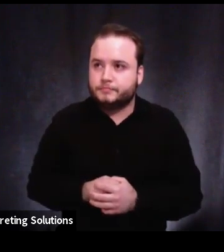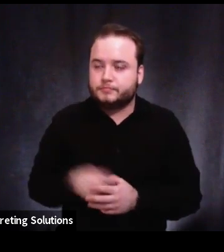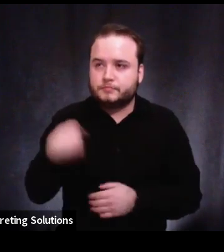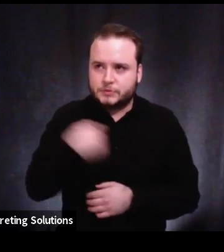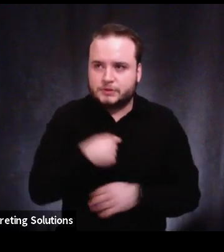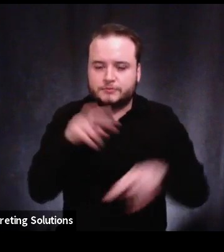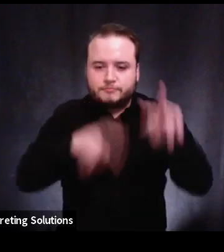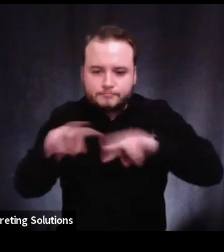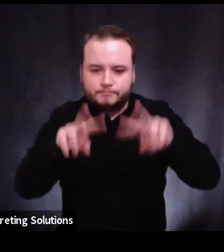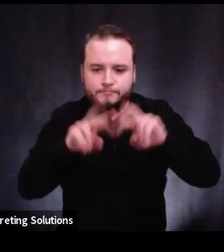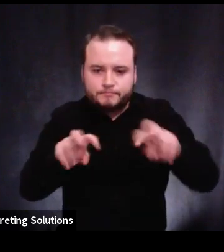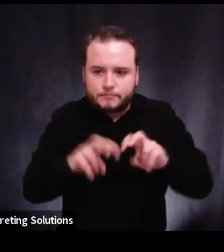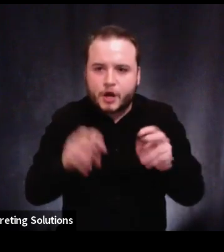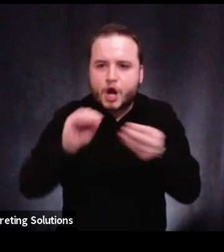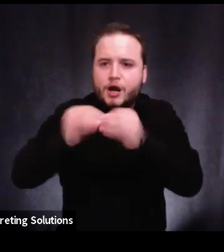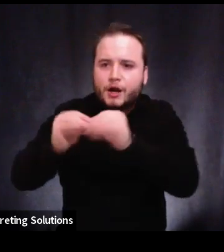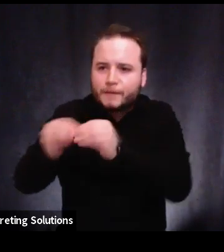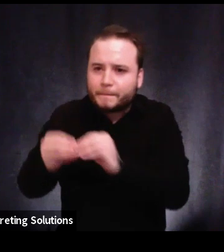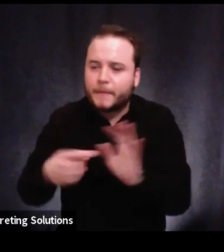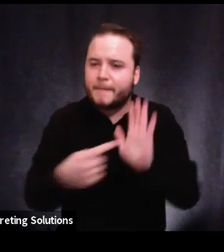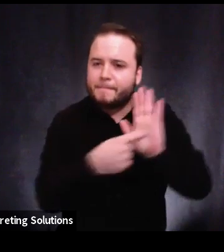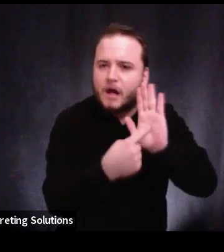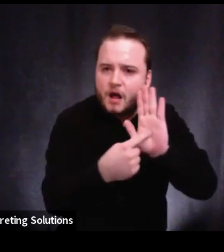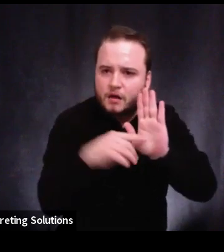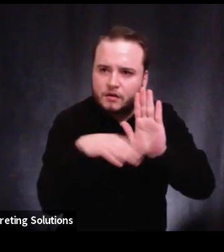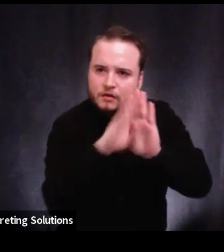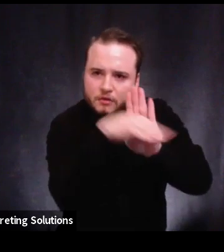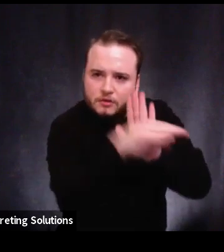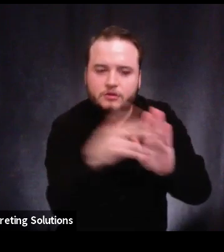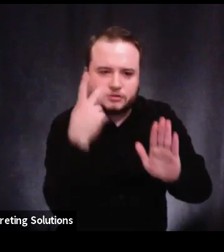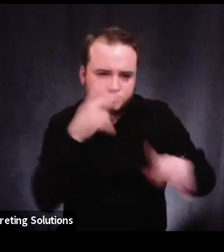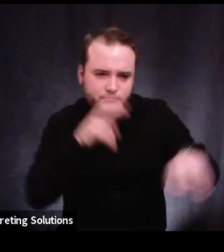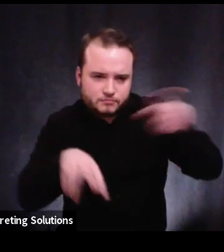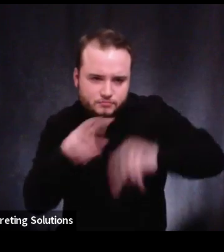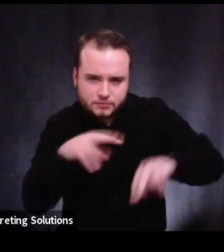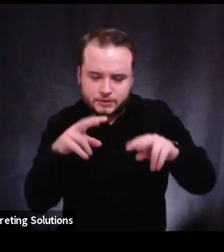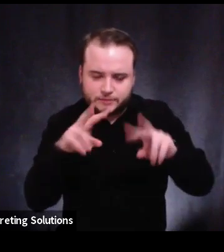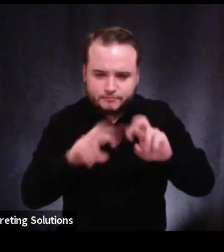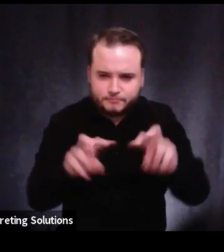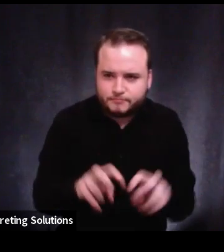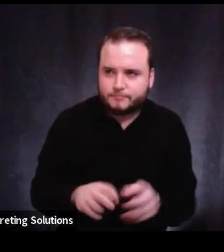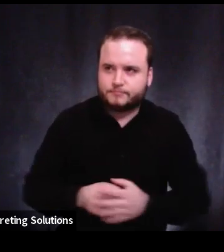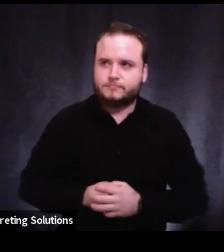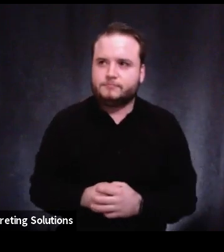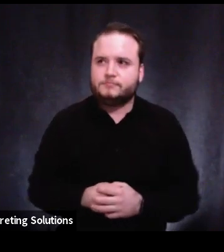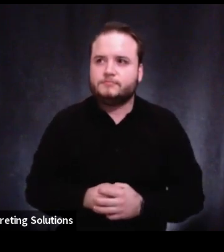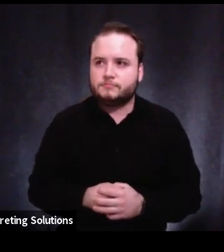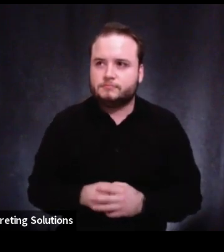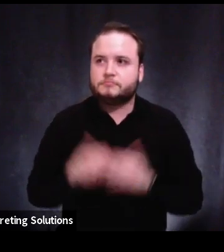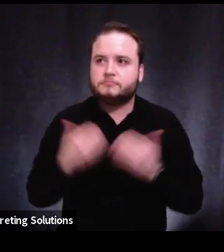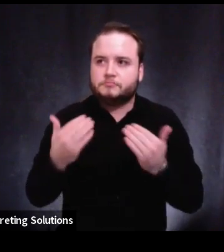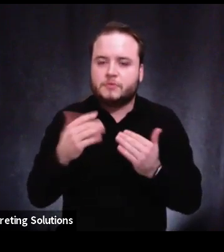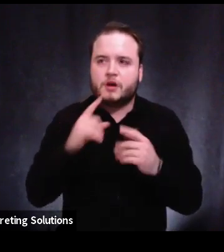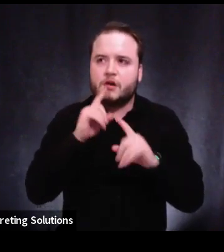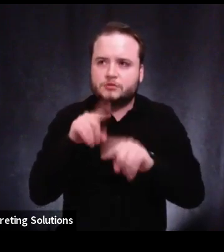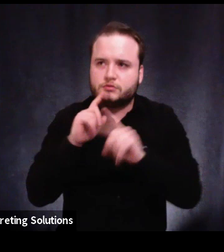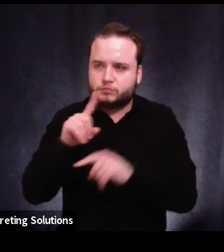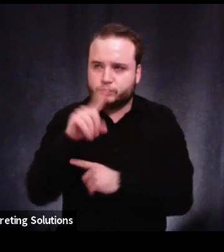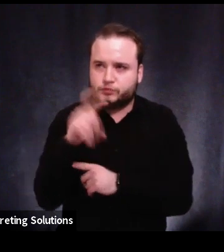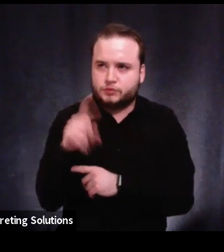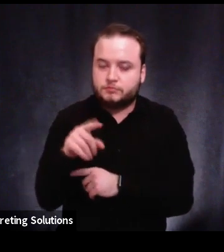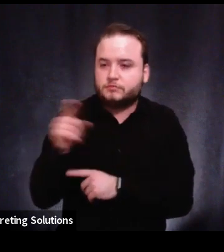with the School of Public Health. So Stefan is on to help answer questions about that. And Chris, of course, with her great depth